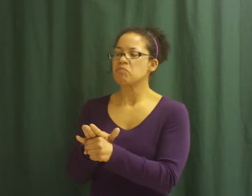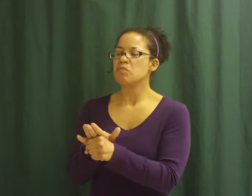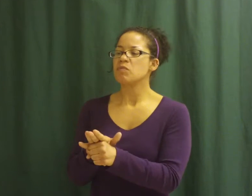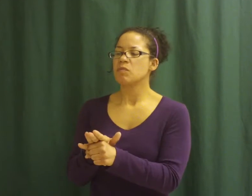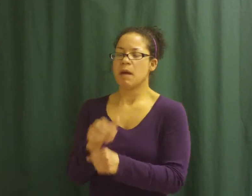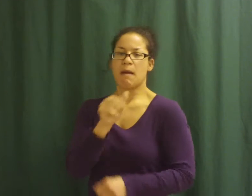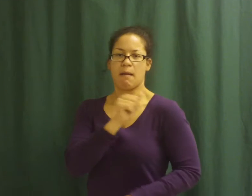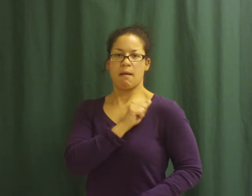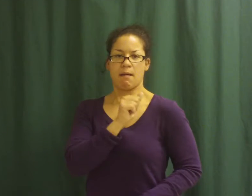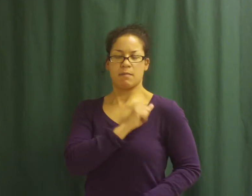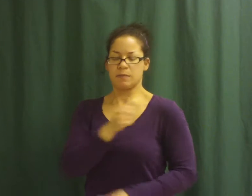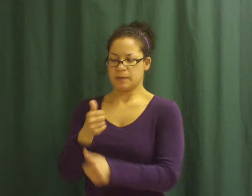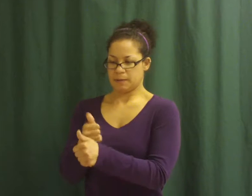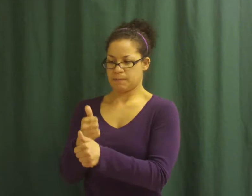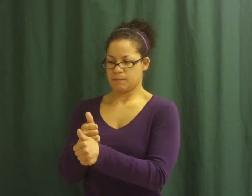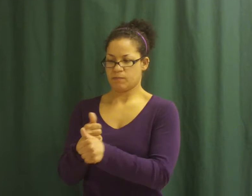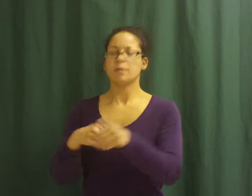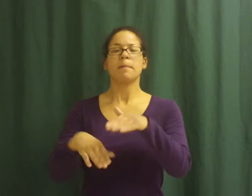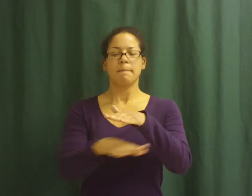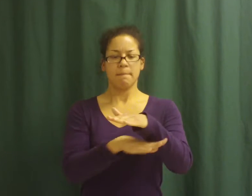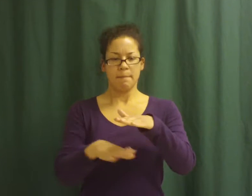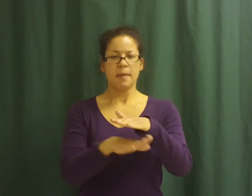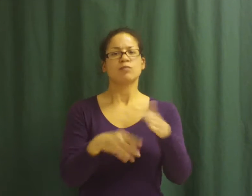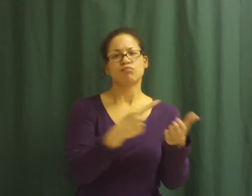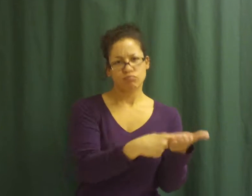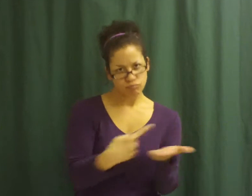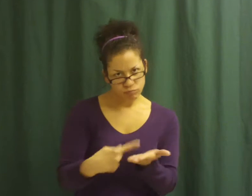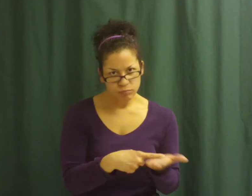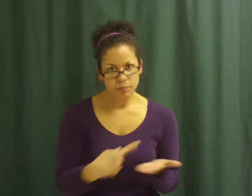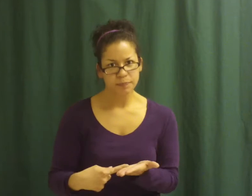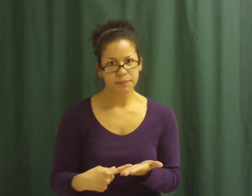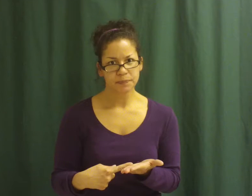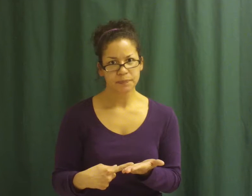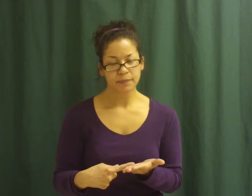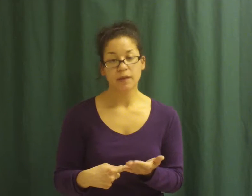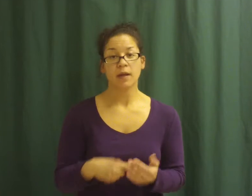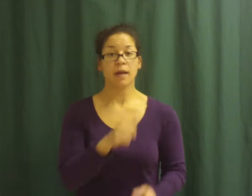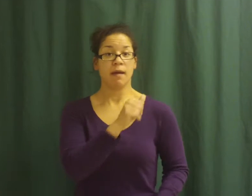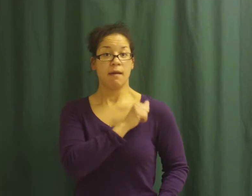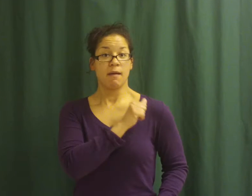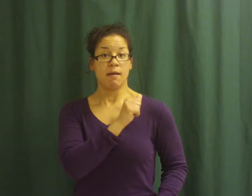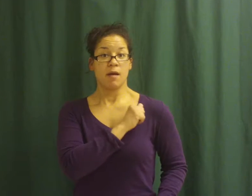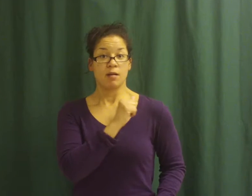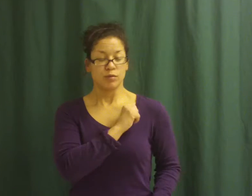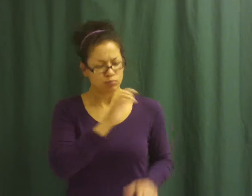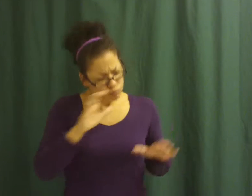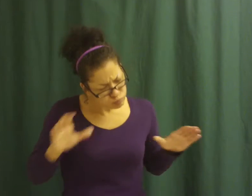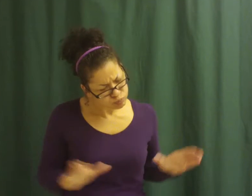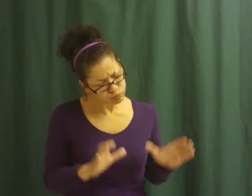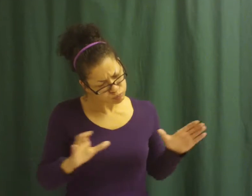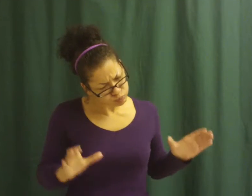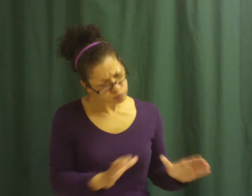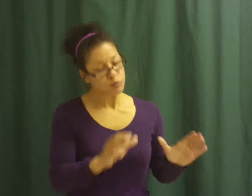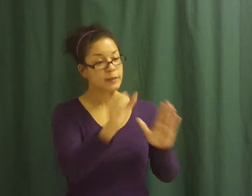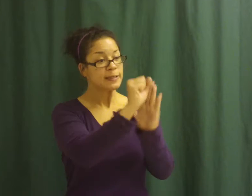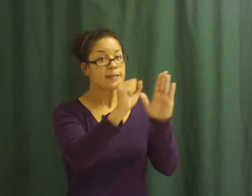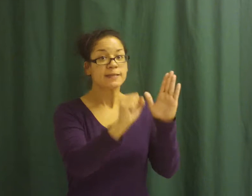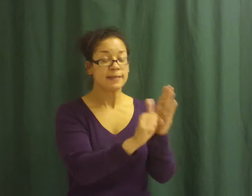Adams insisted that the state has an obligation to educate its citizens because